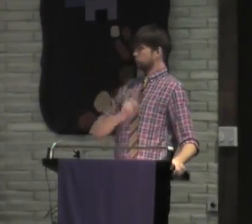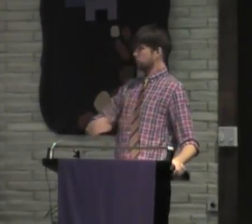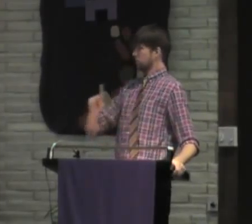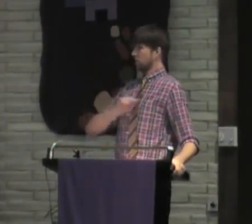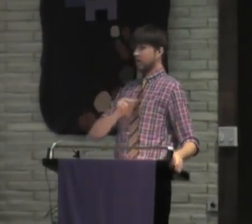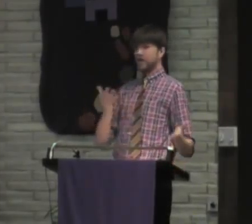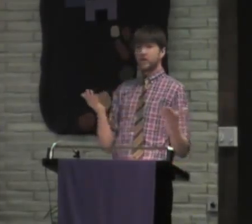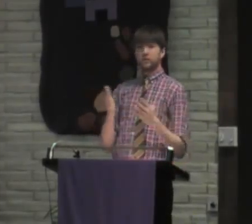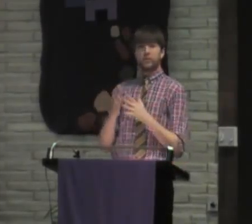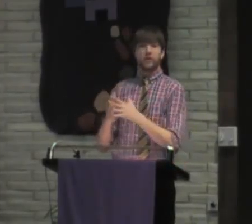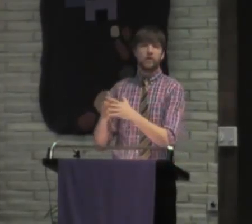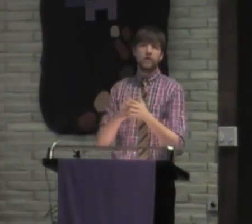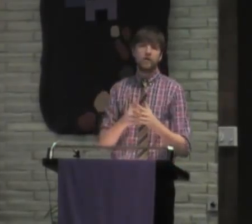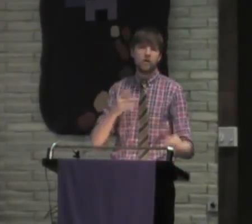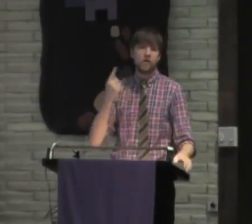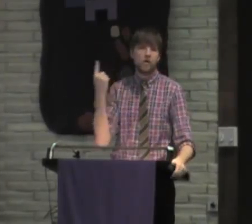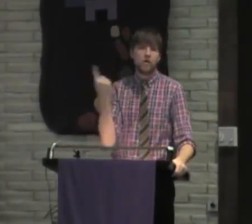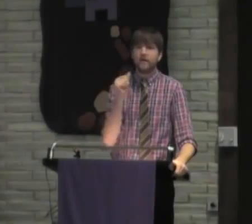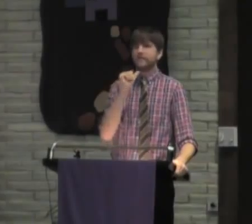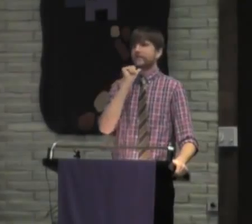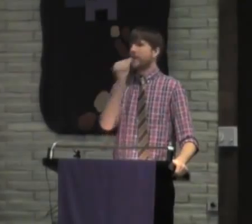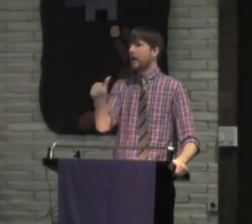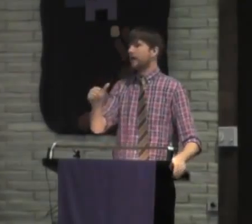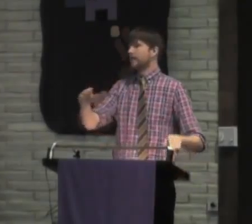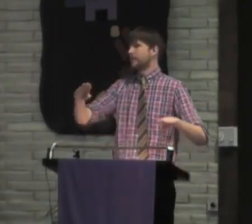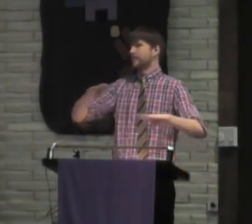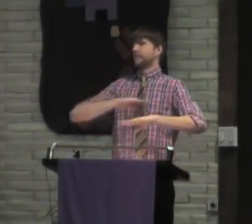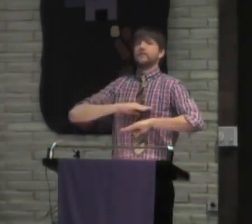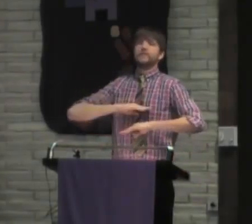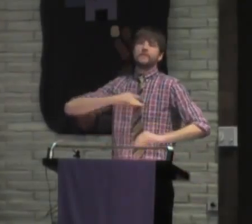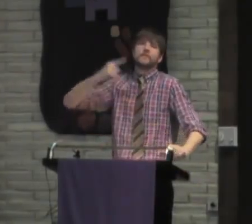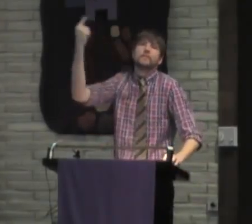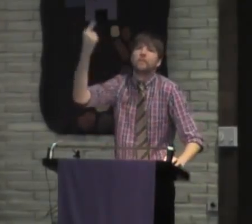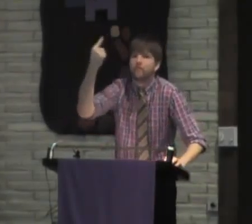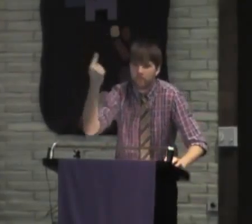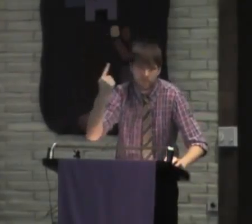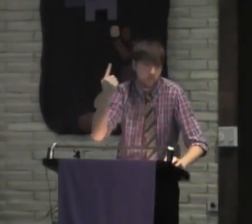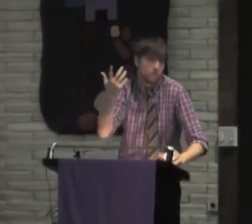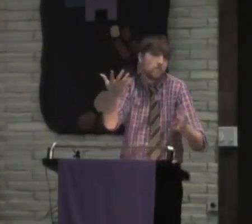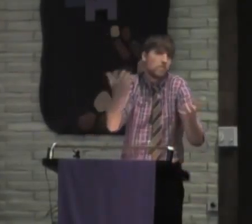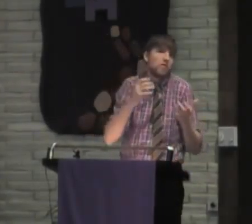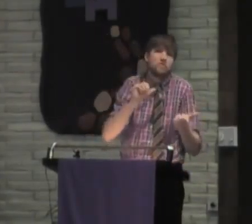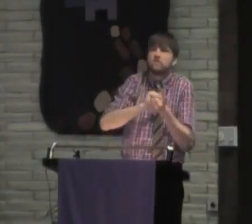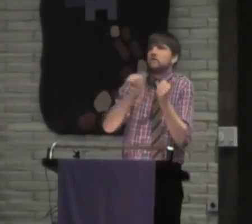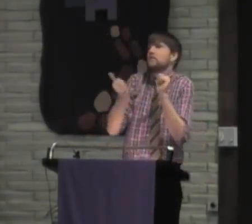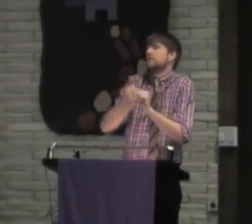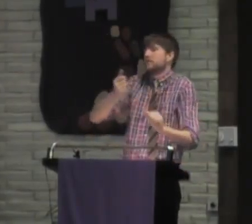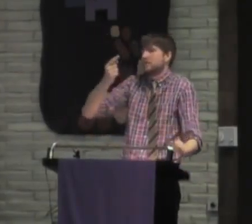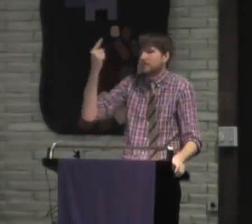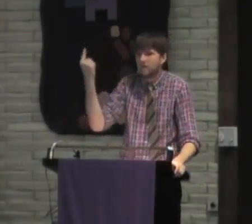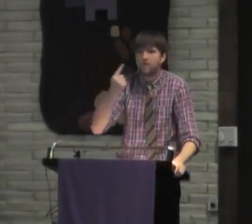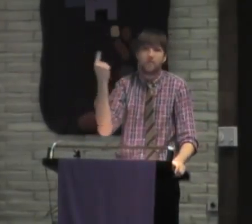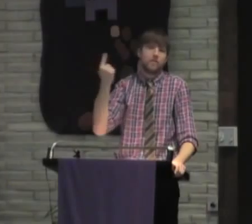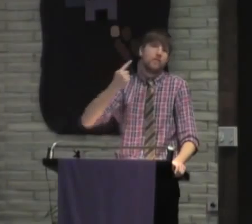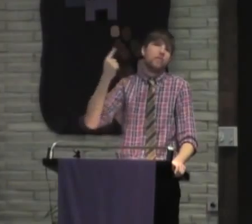And really, we know our personalities in America are never satisfied. We always